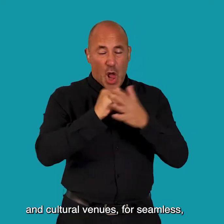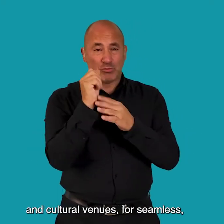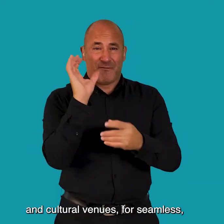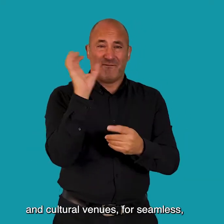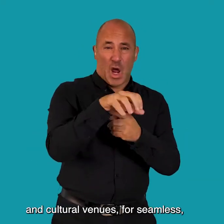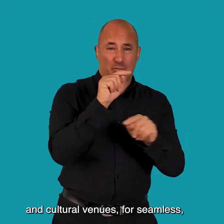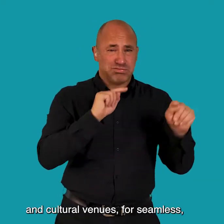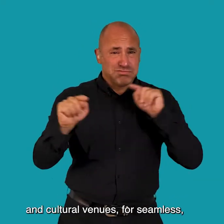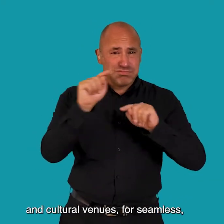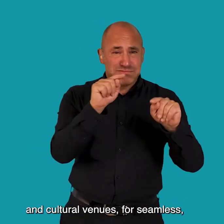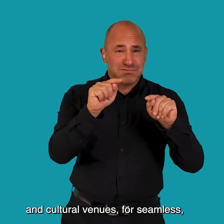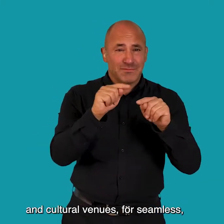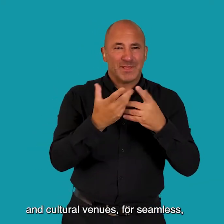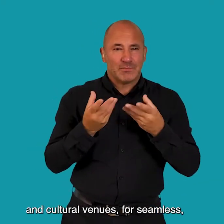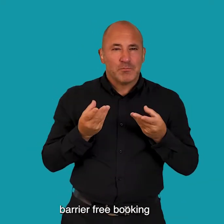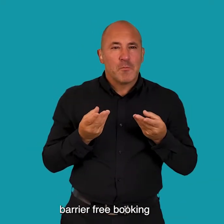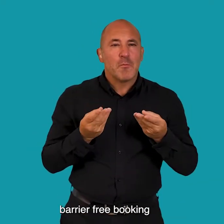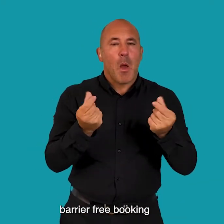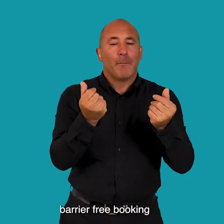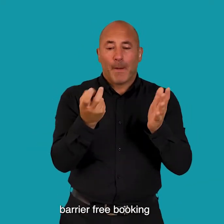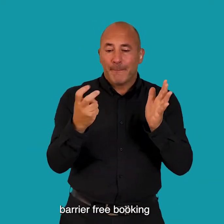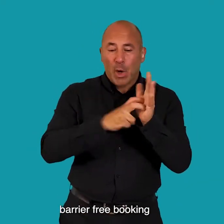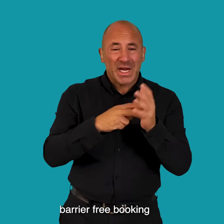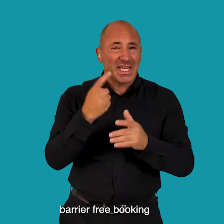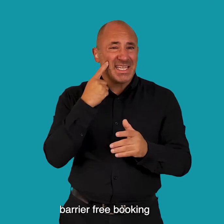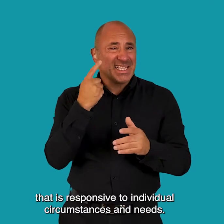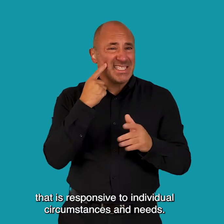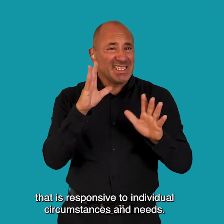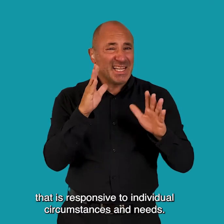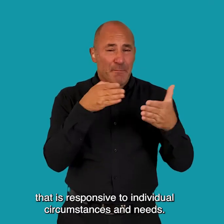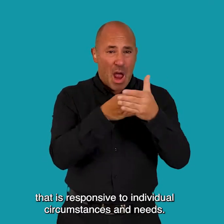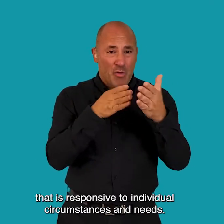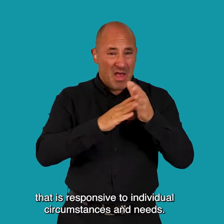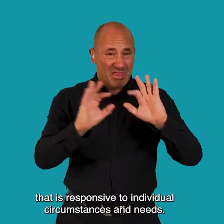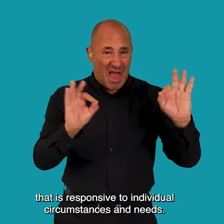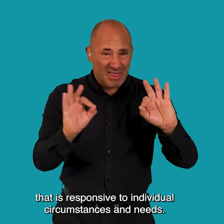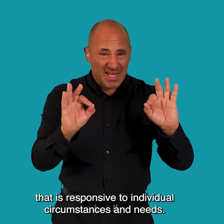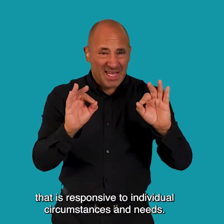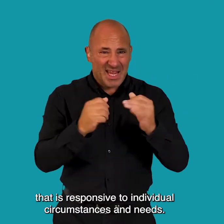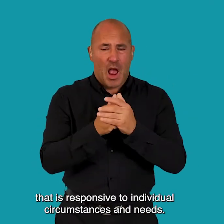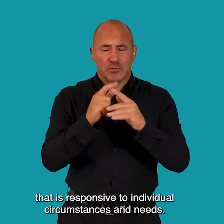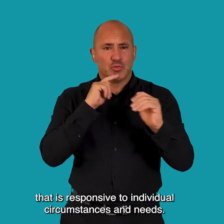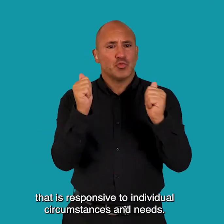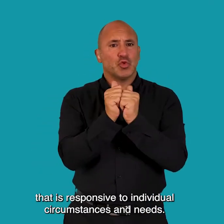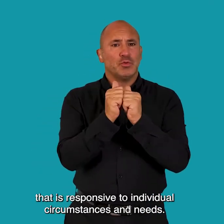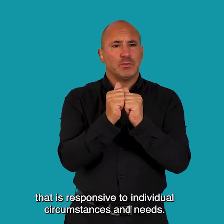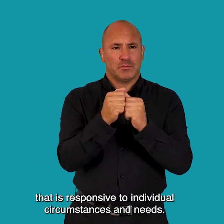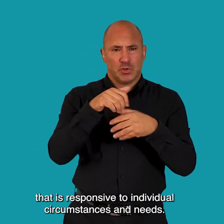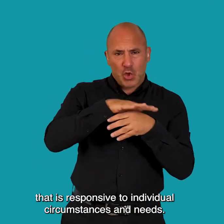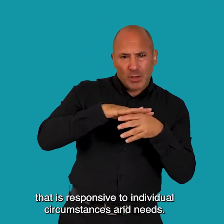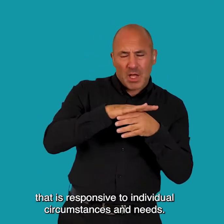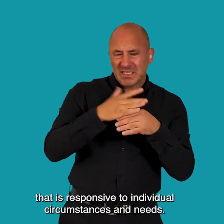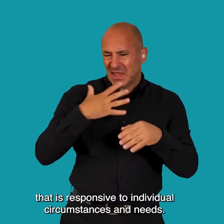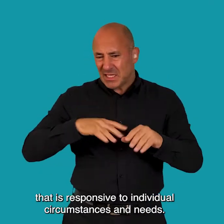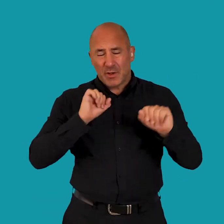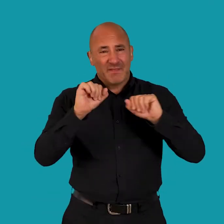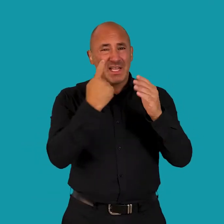cultural venues for seamless, barrier-free booking that is responsive to individual circumstances and needs.